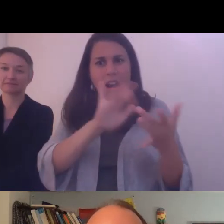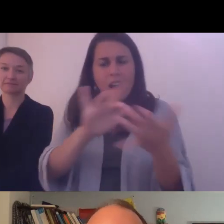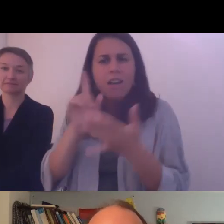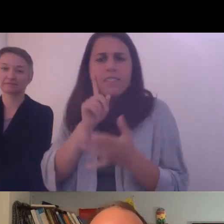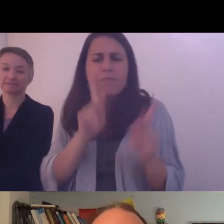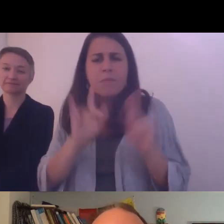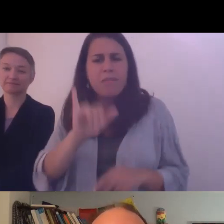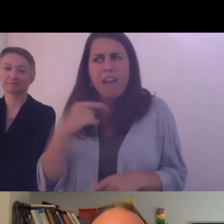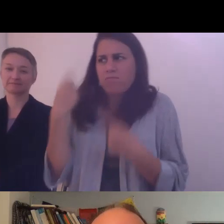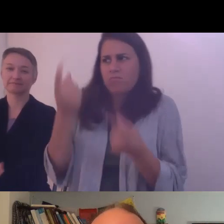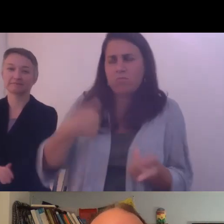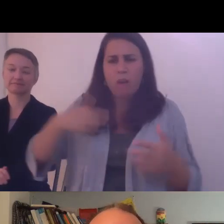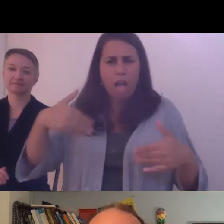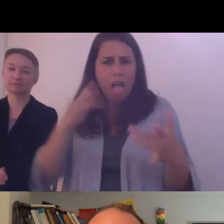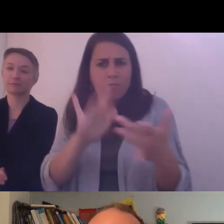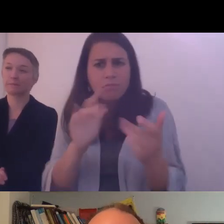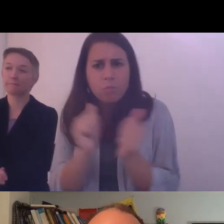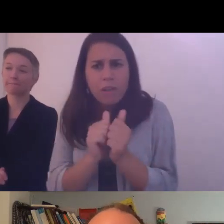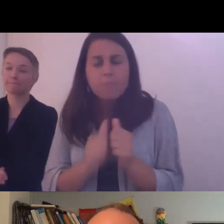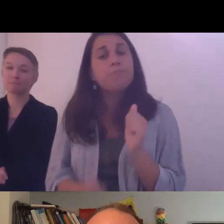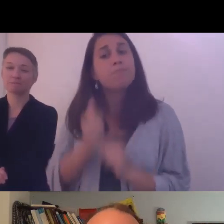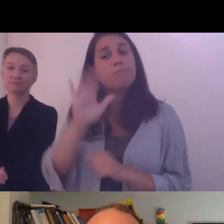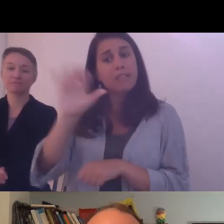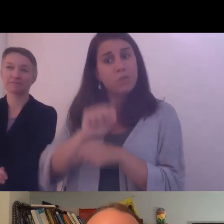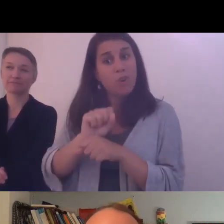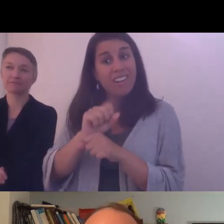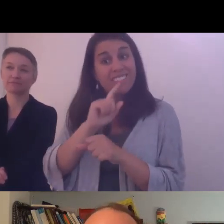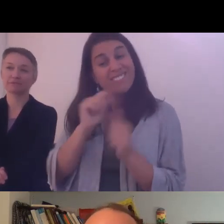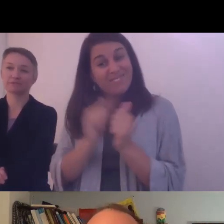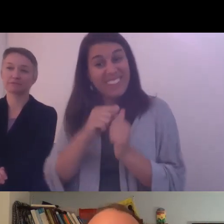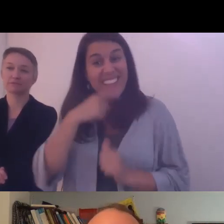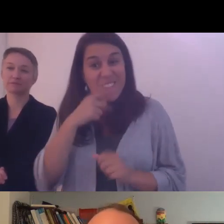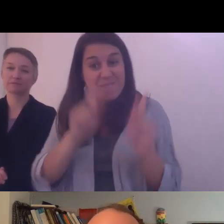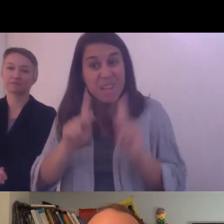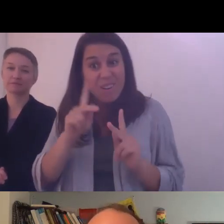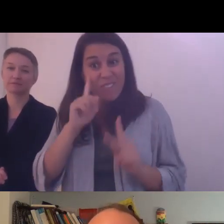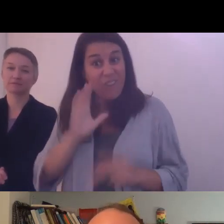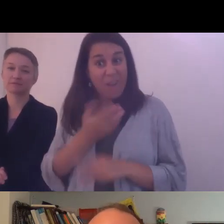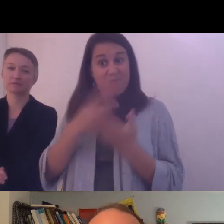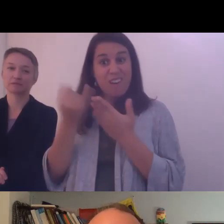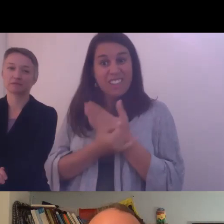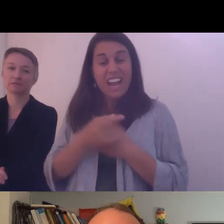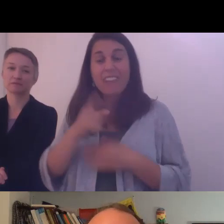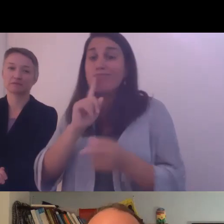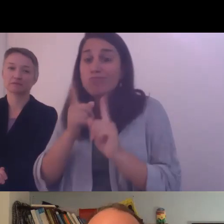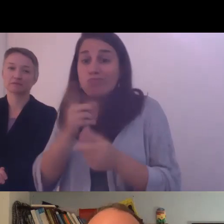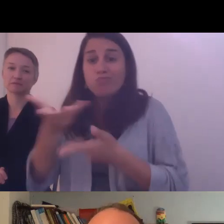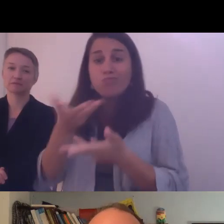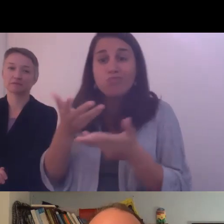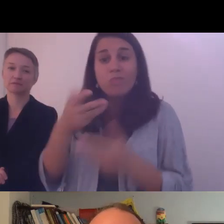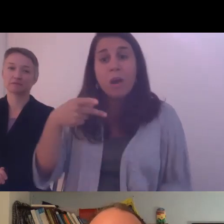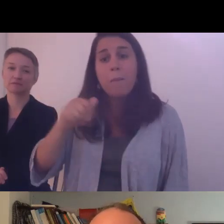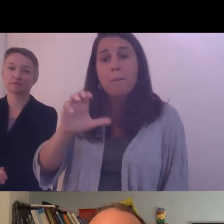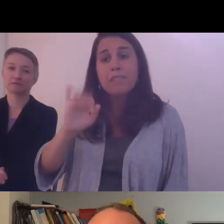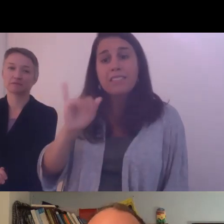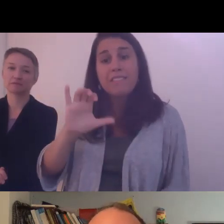to reach. Most of Lorne's work was with hearing communities. So he interviewed people in the Pacific Islands very well. He